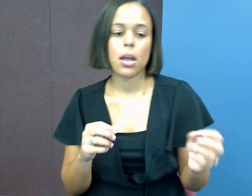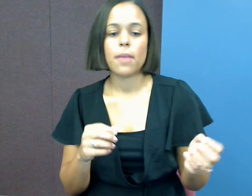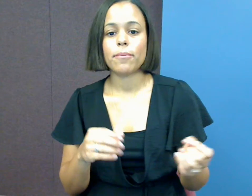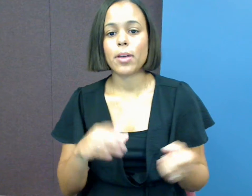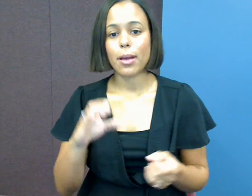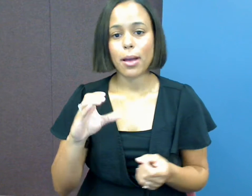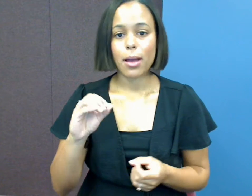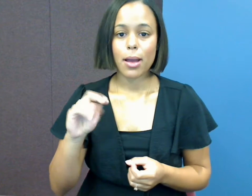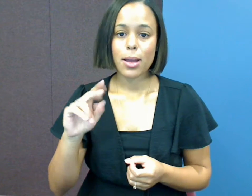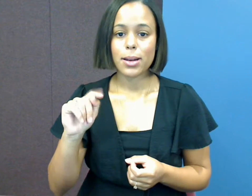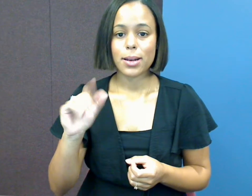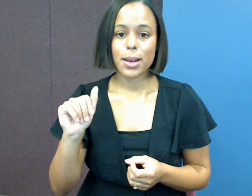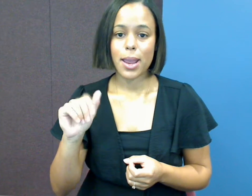virus, if you will.